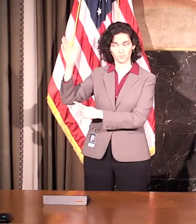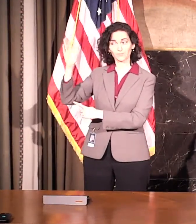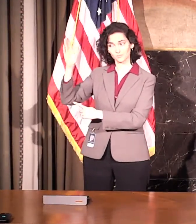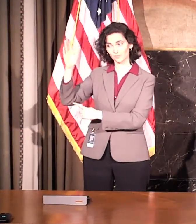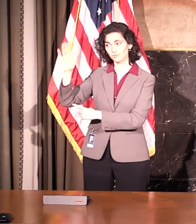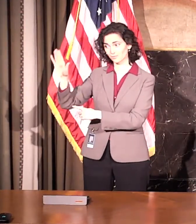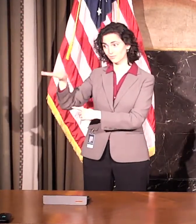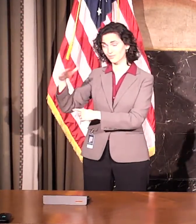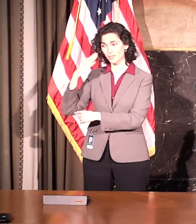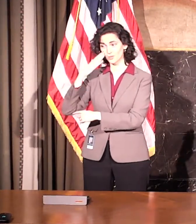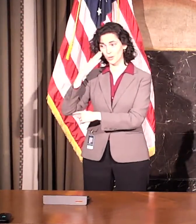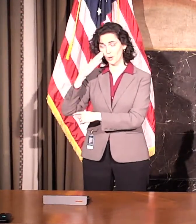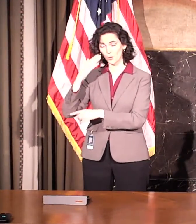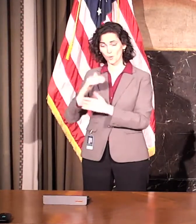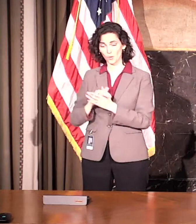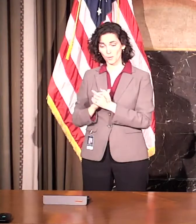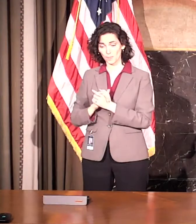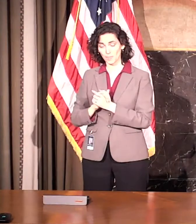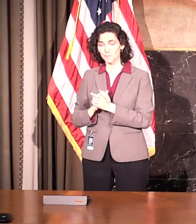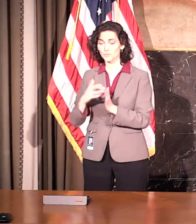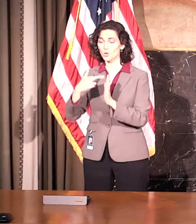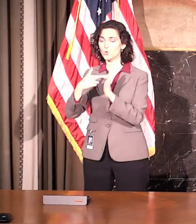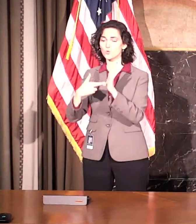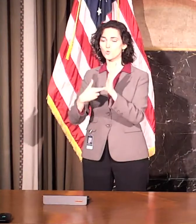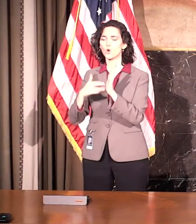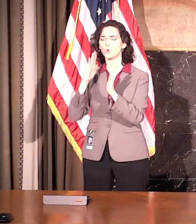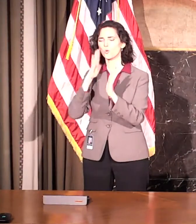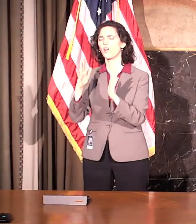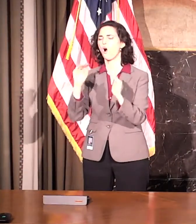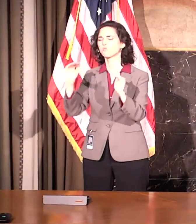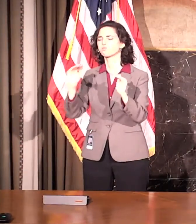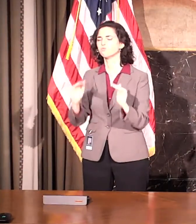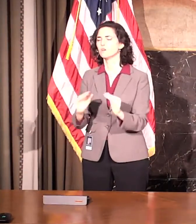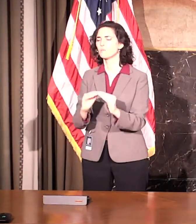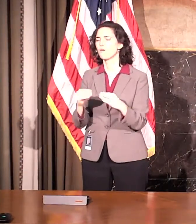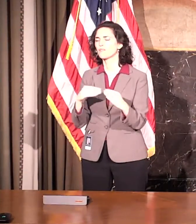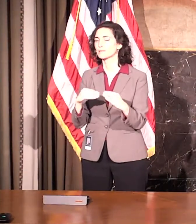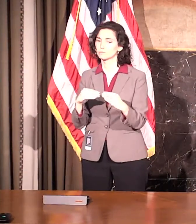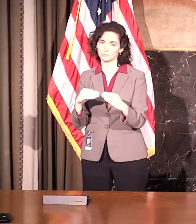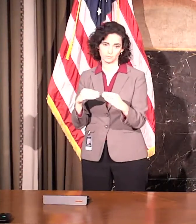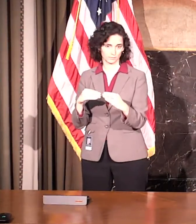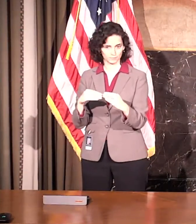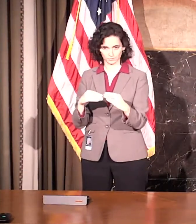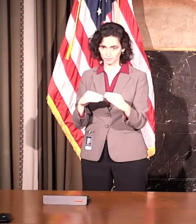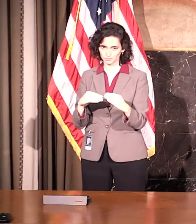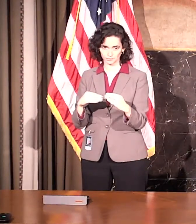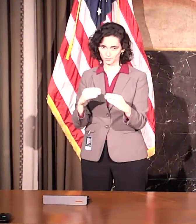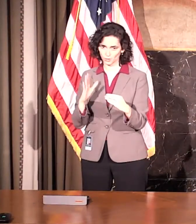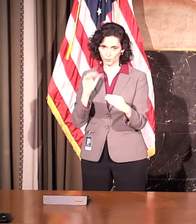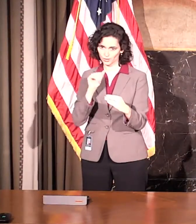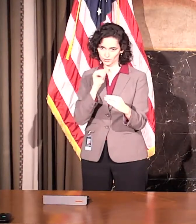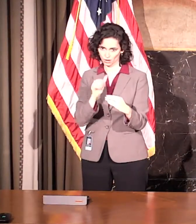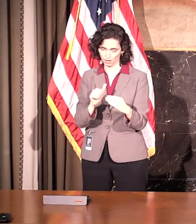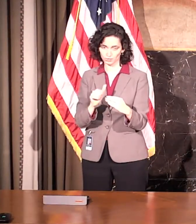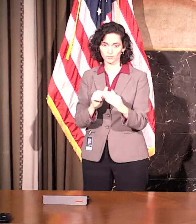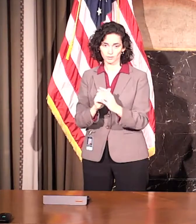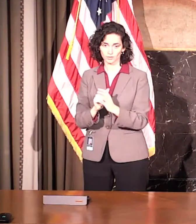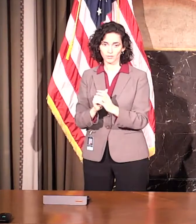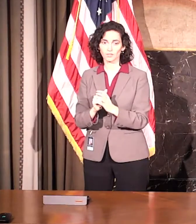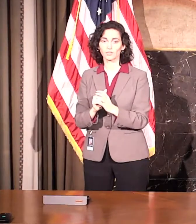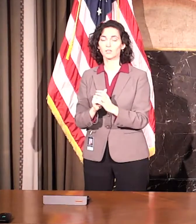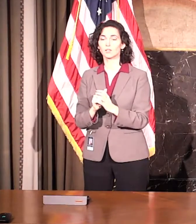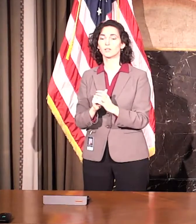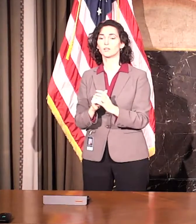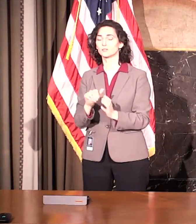we're not going to be lessening restrictions for sure as we get past December